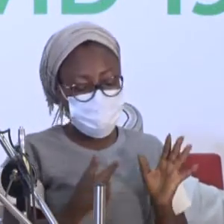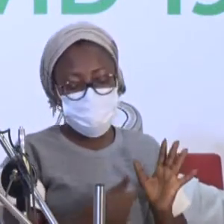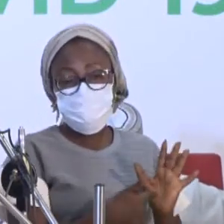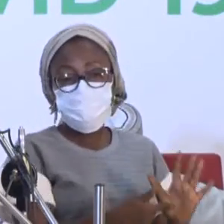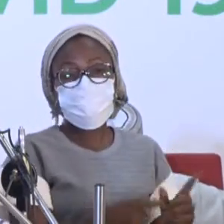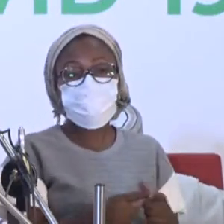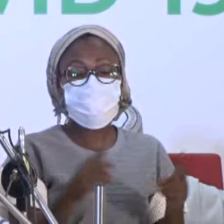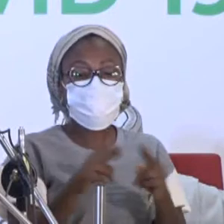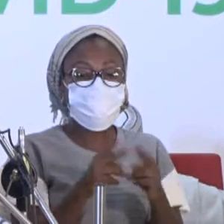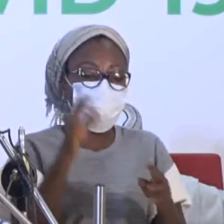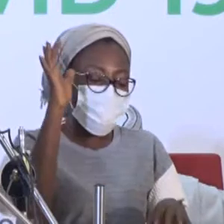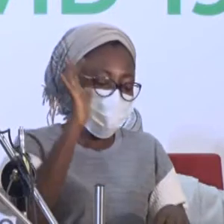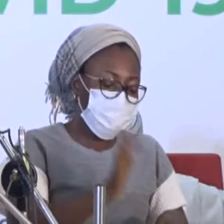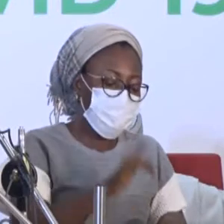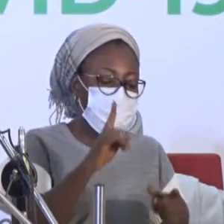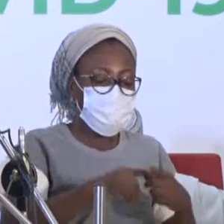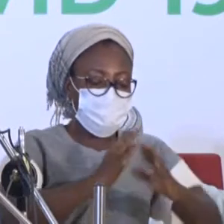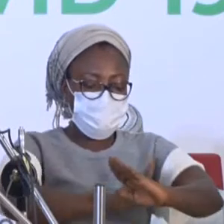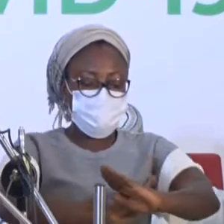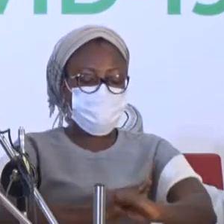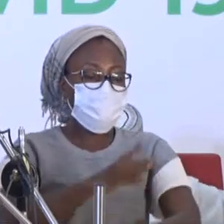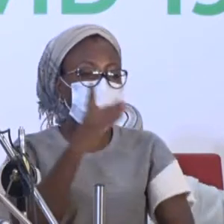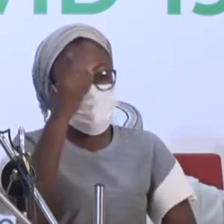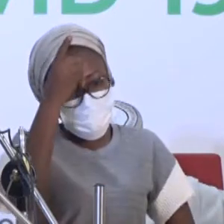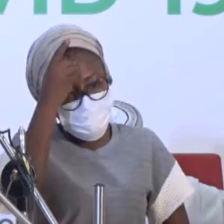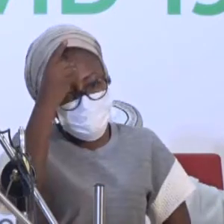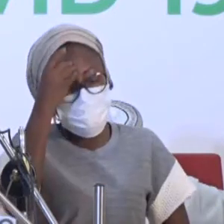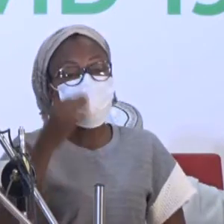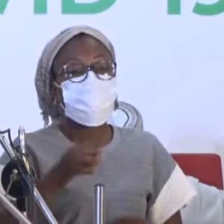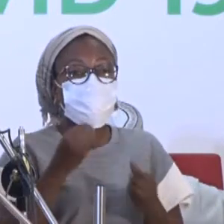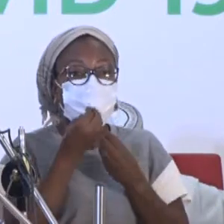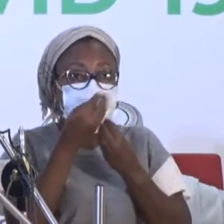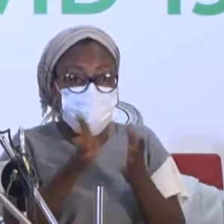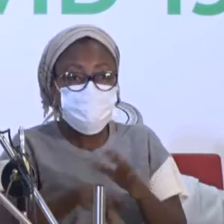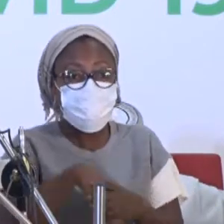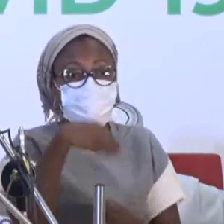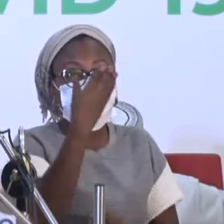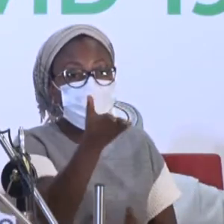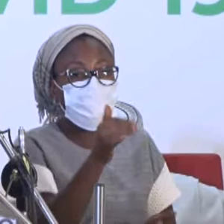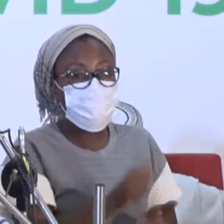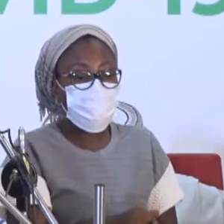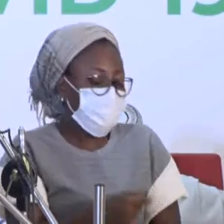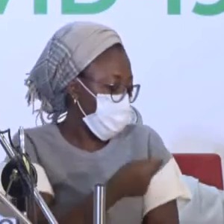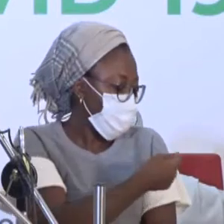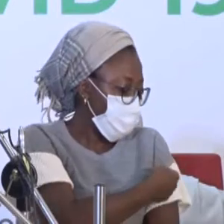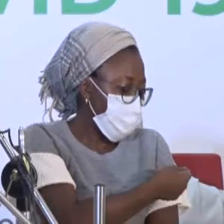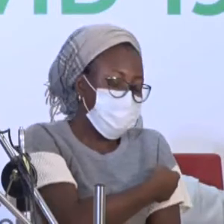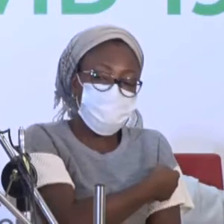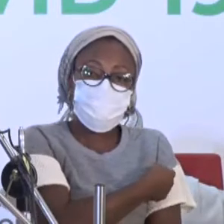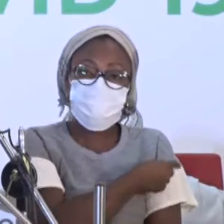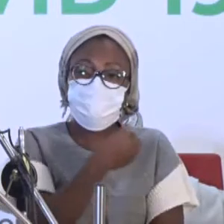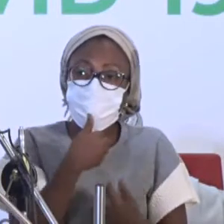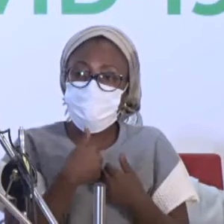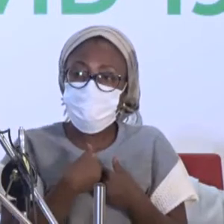be highly effective at preventing the disease. The information out there that the COVID-19 vaccine